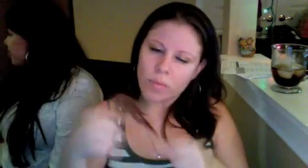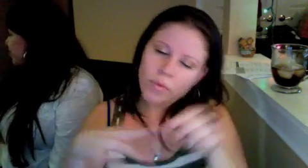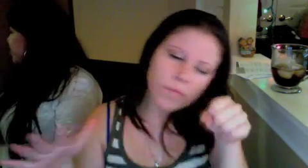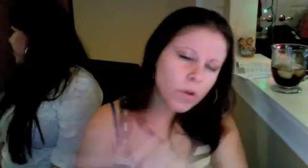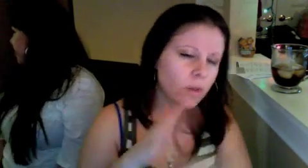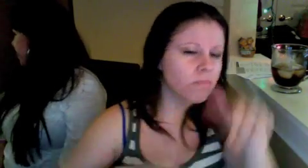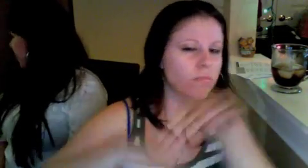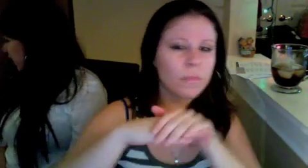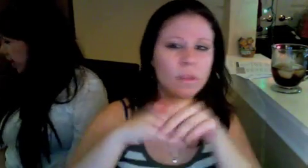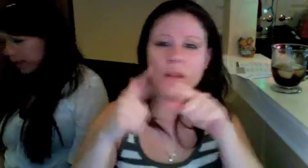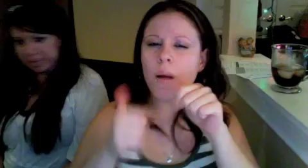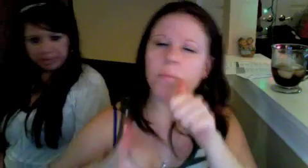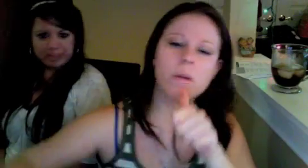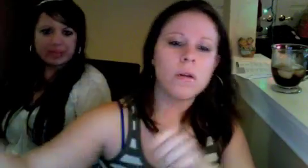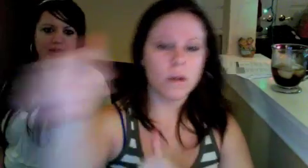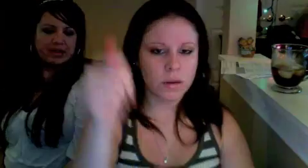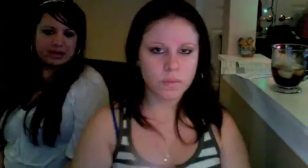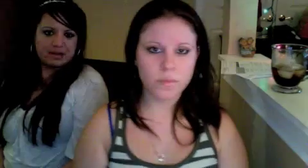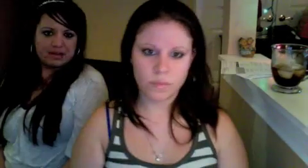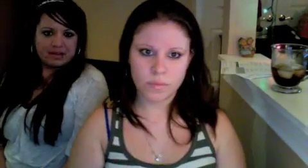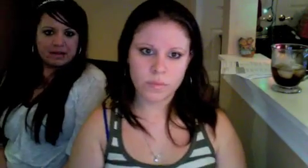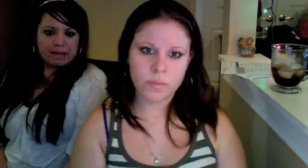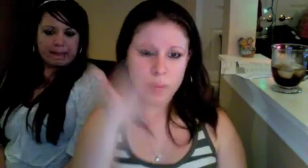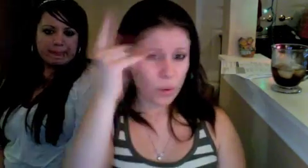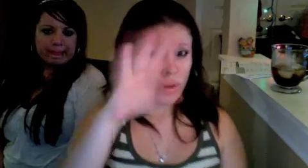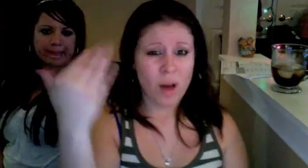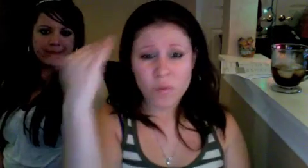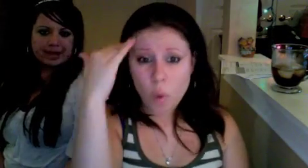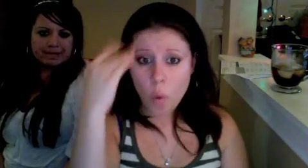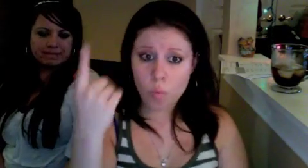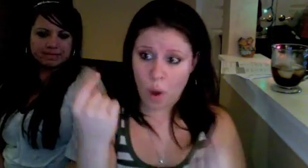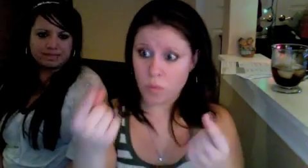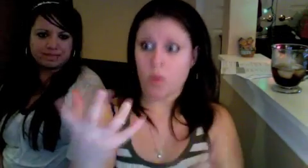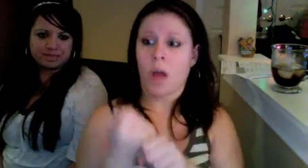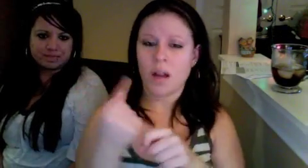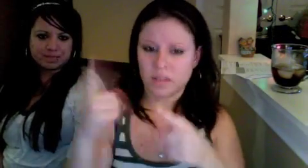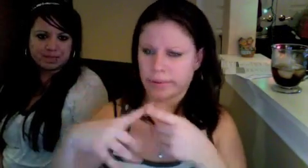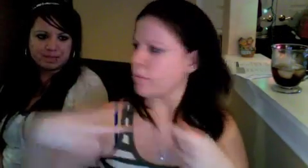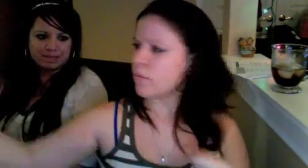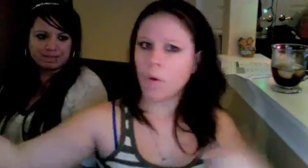fullest extent, and then beyond, cause you never really know what you got until it's gone.